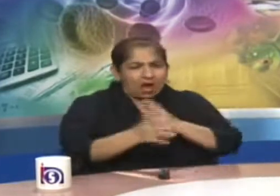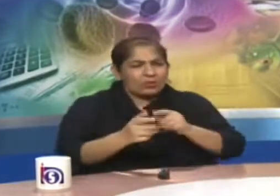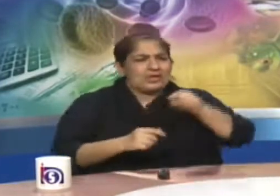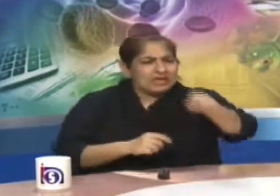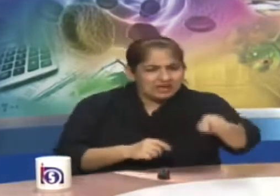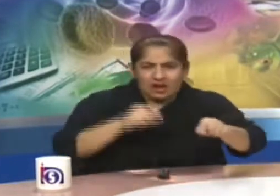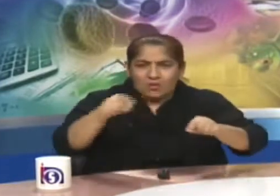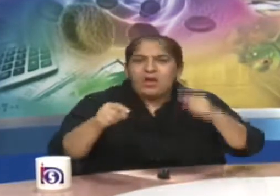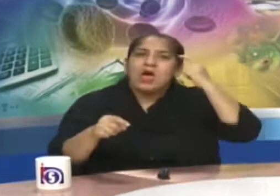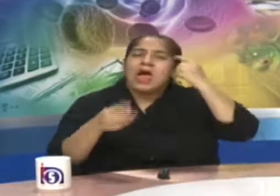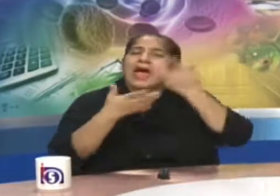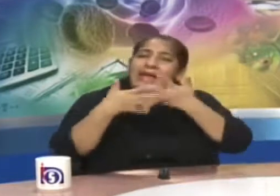graphic line.